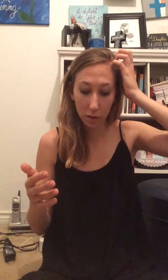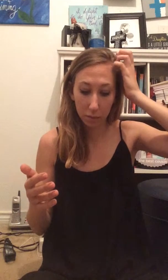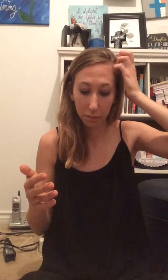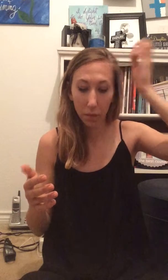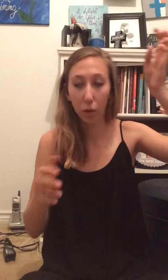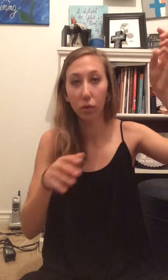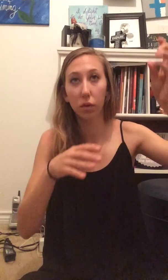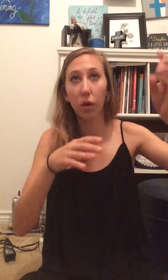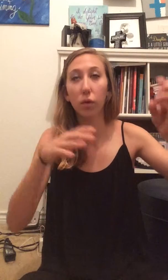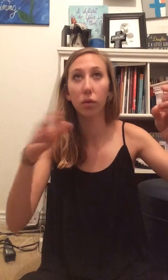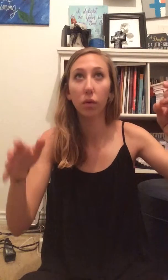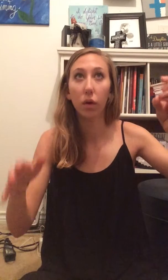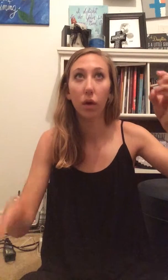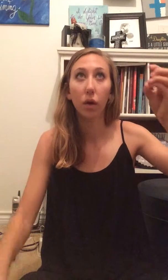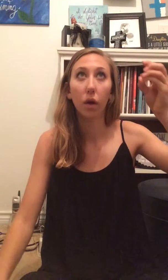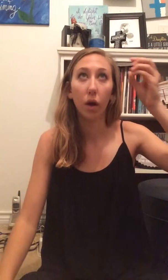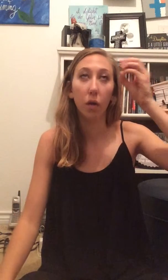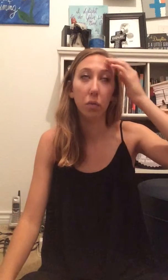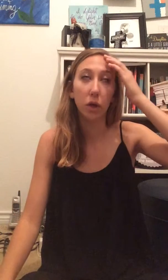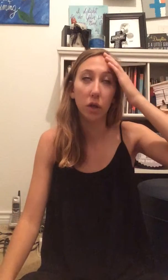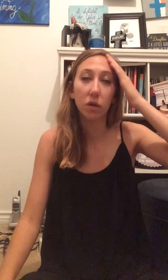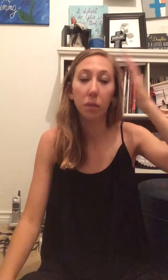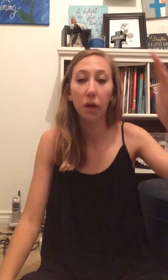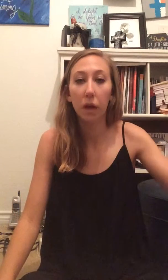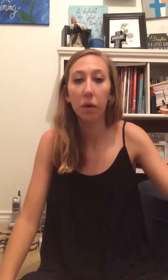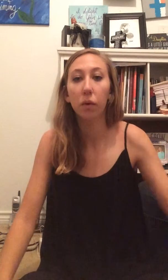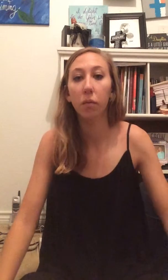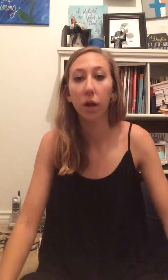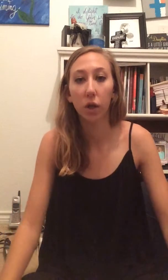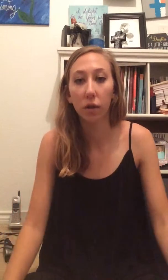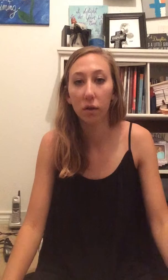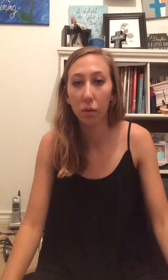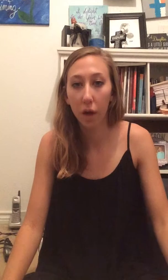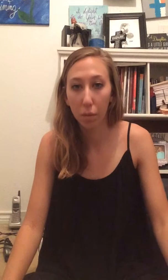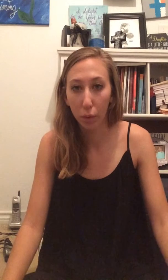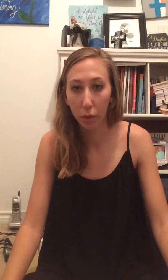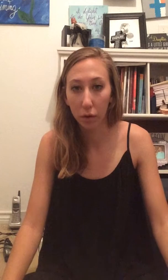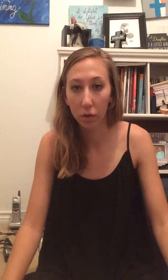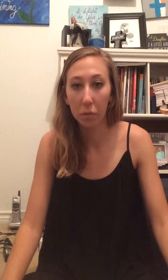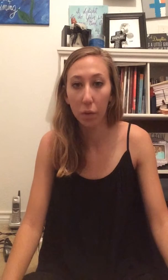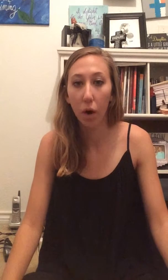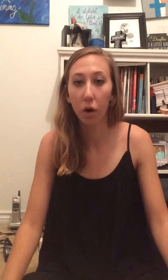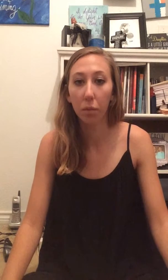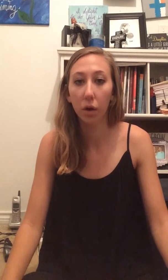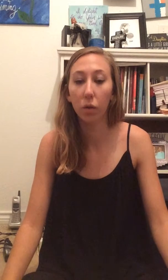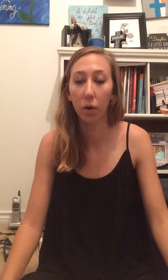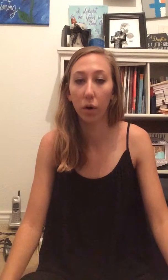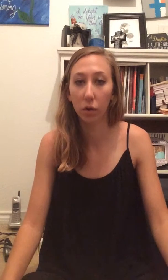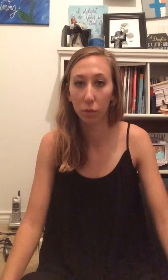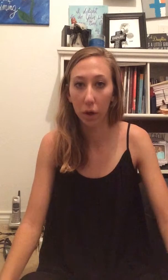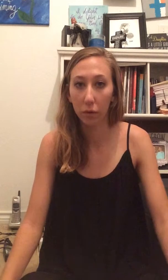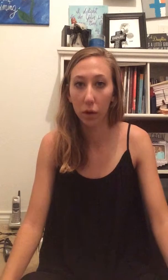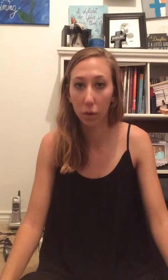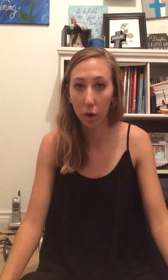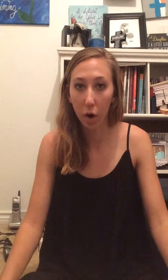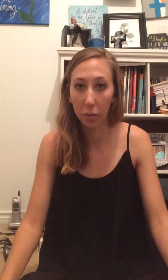the whole bridge is, Spirit lead me where my trust is without borders. Let me walk upon the waters wherever you would call